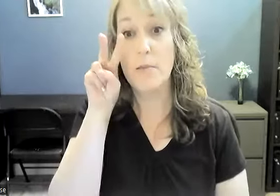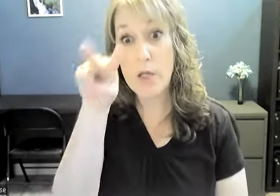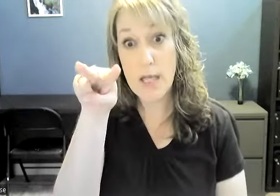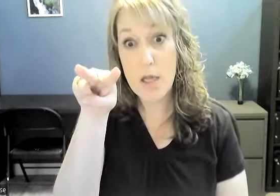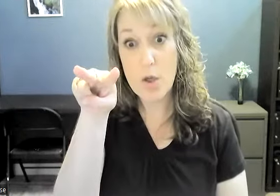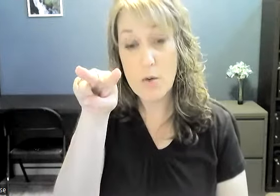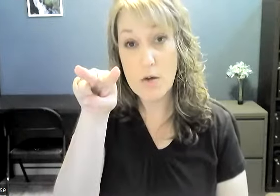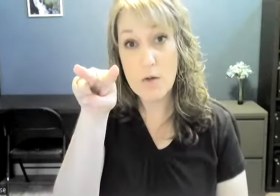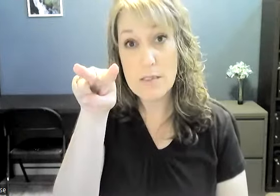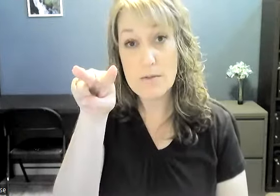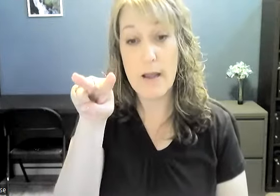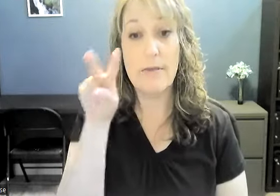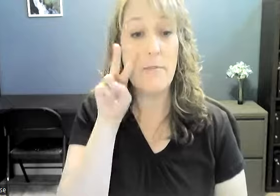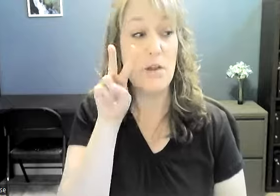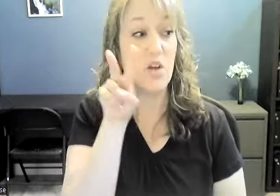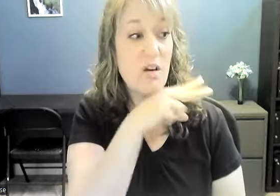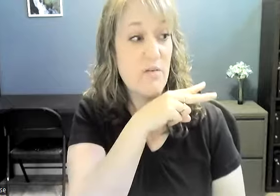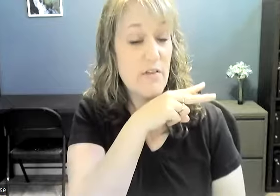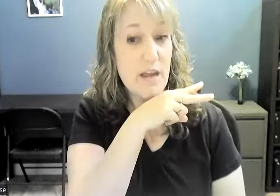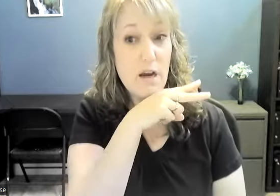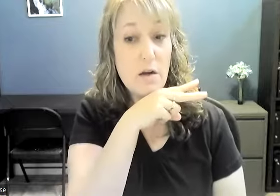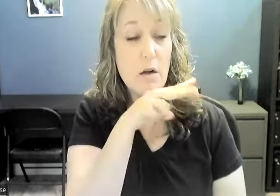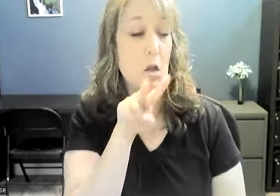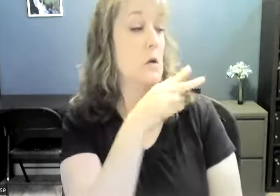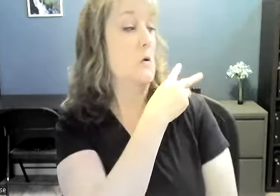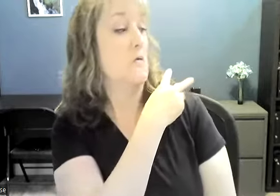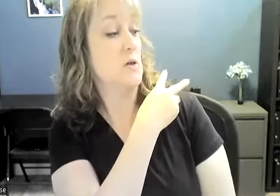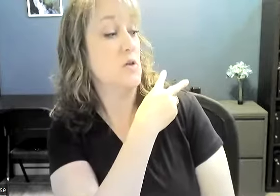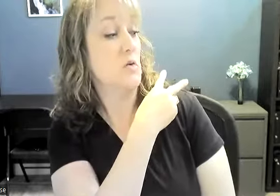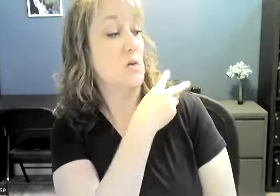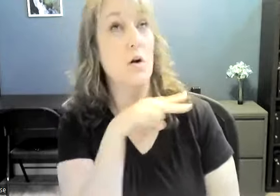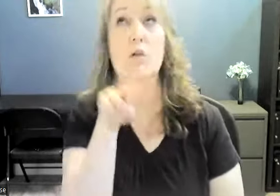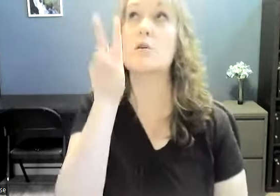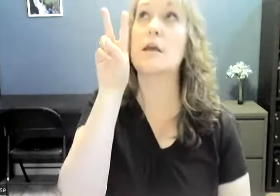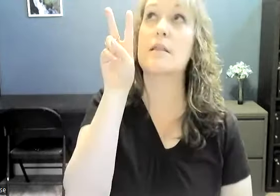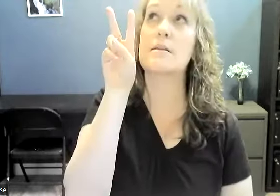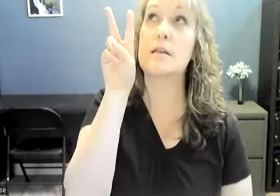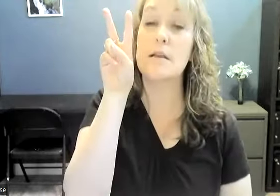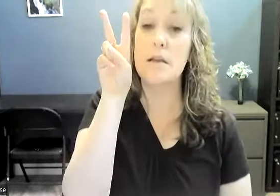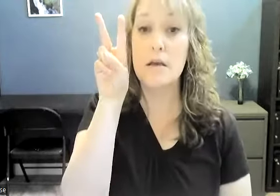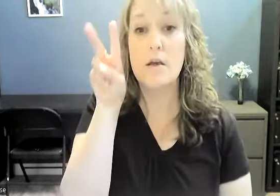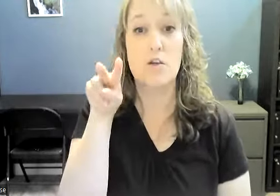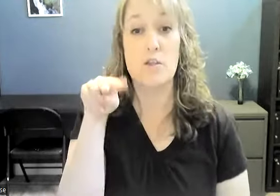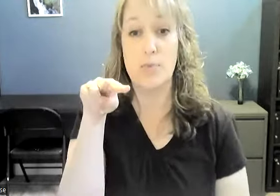looking at you, it goes this way. If I'm looking over there, looking over my shoulder, looking at the ceiling, you just point